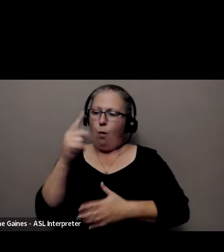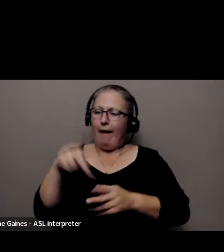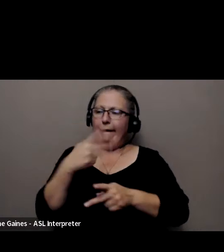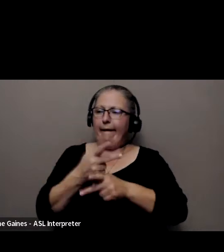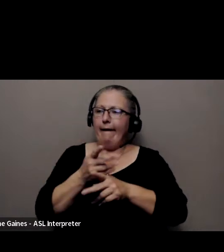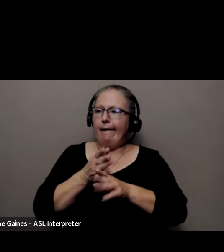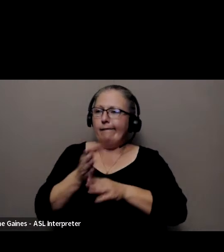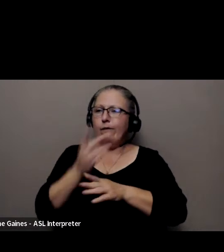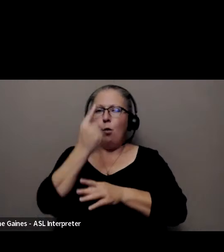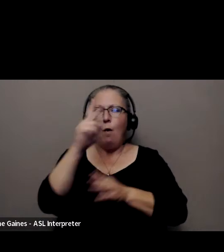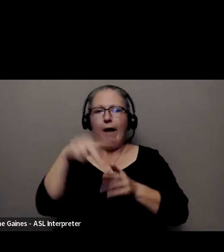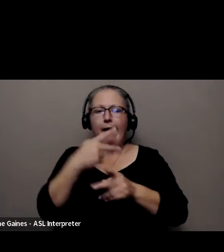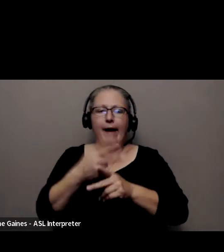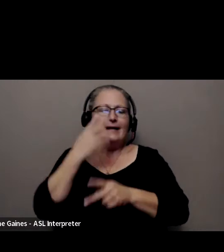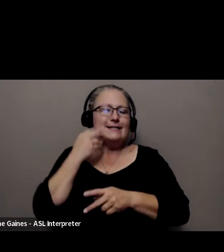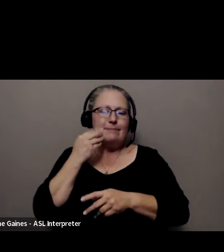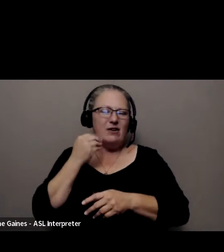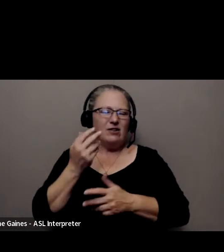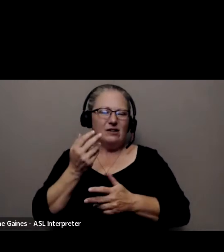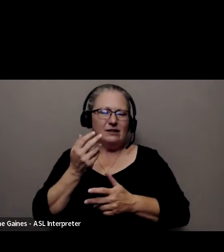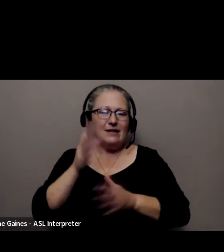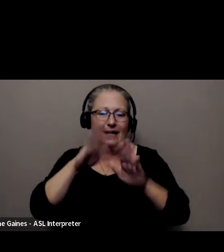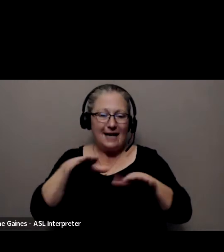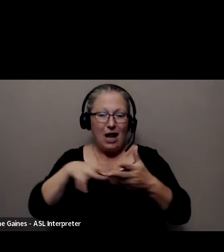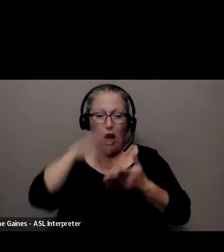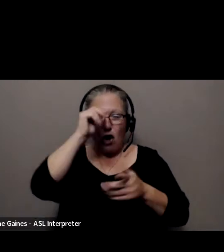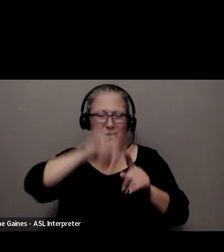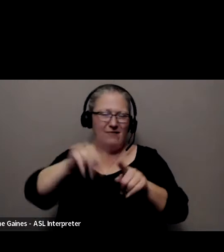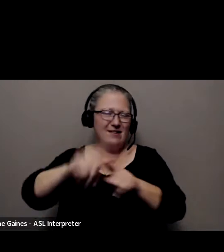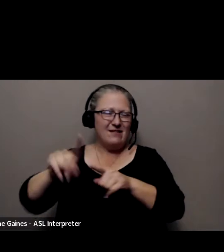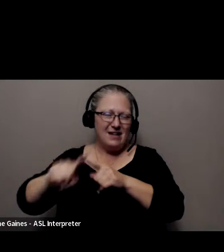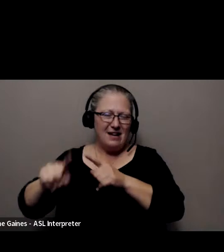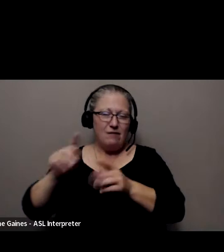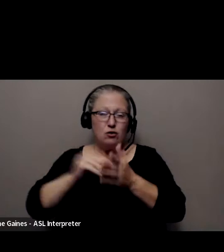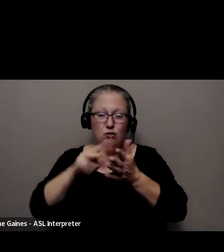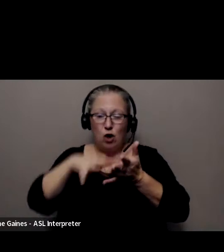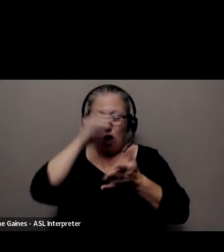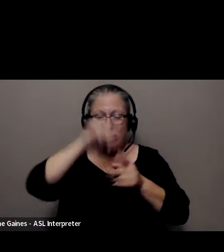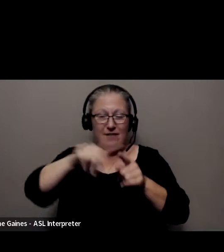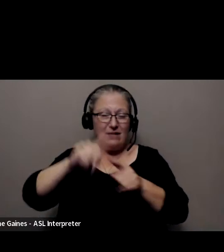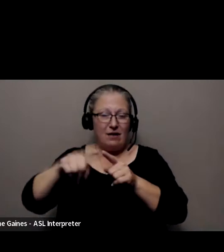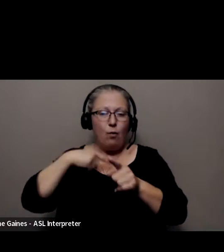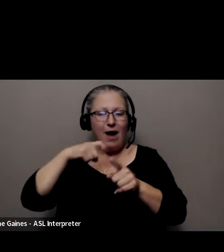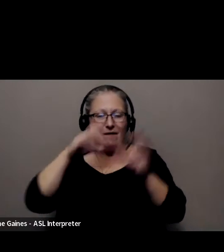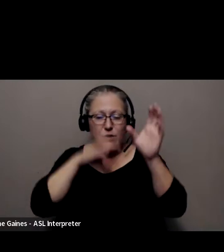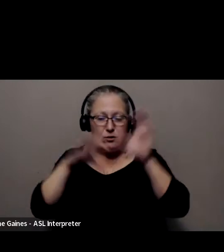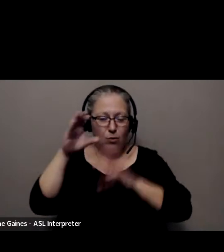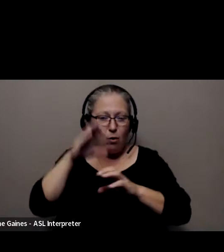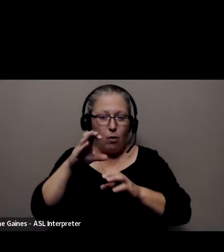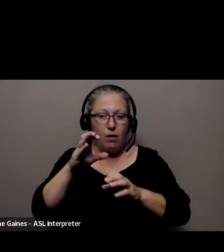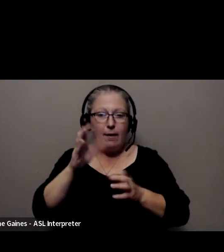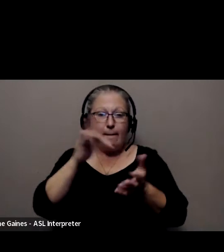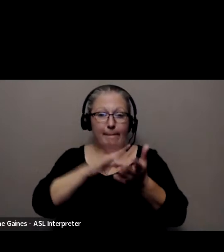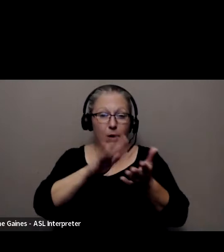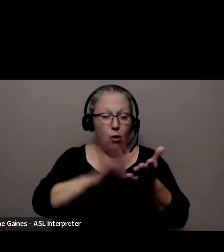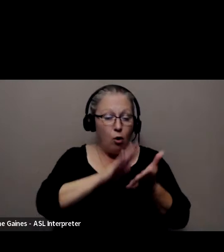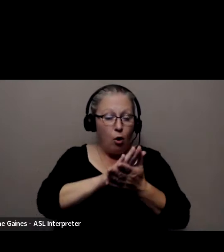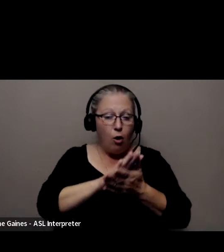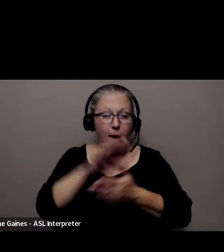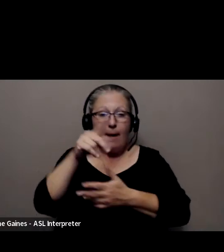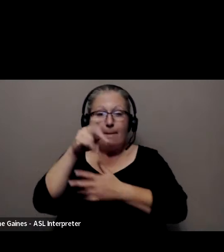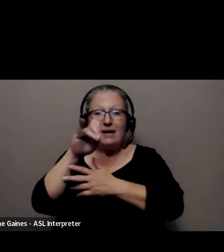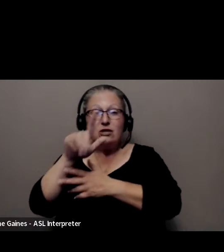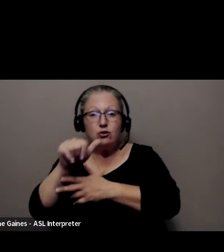thing, one kind of experience. Kids learn in different ways, students learn in different ways, and we have to explore that, whether it's middle college or